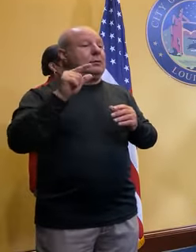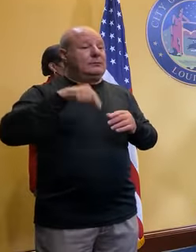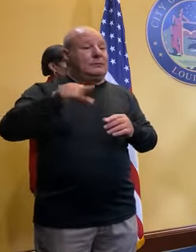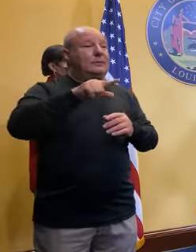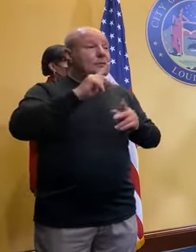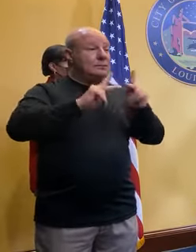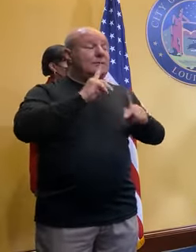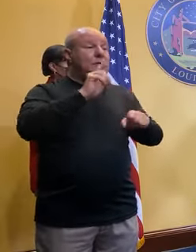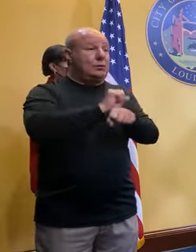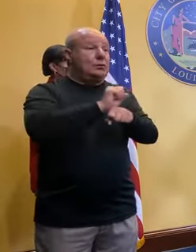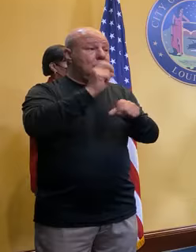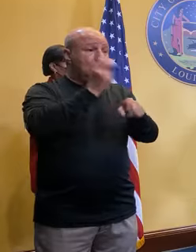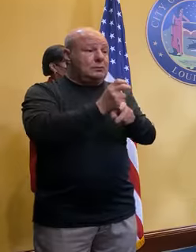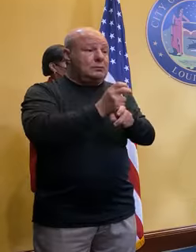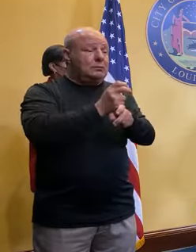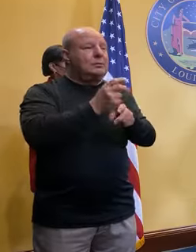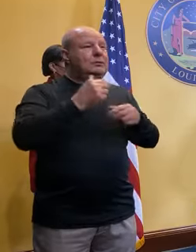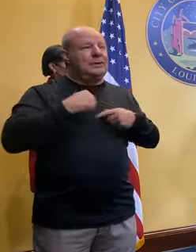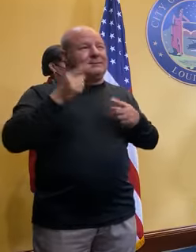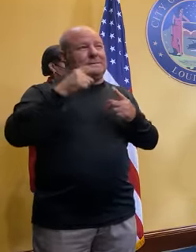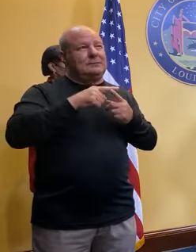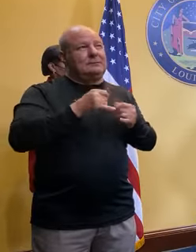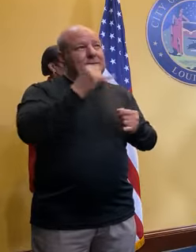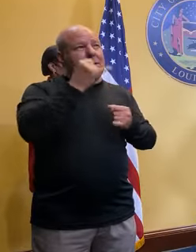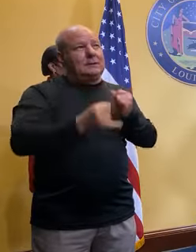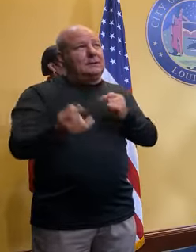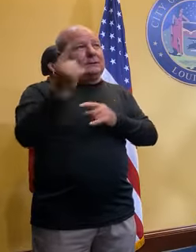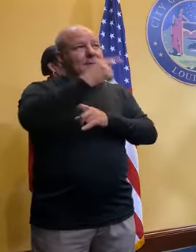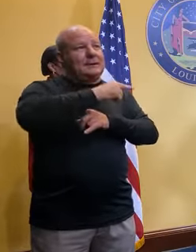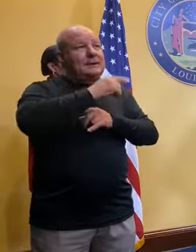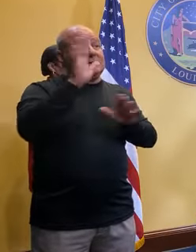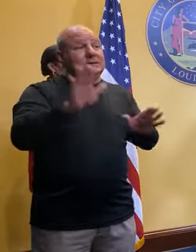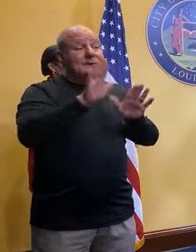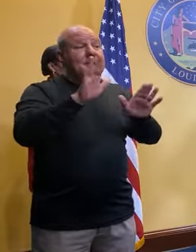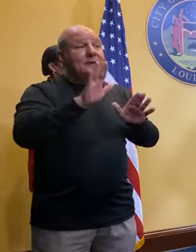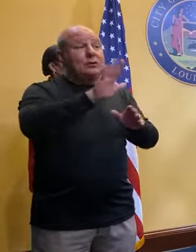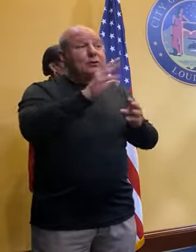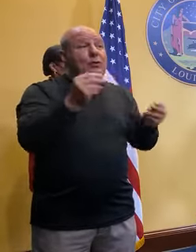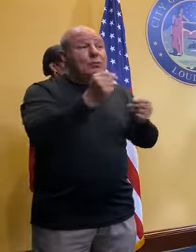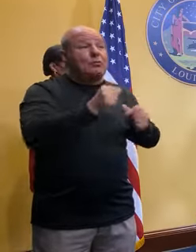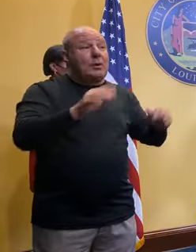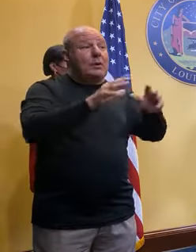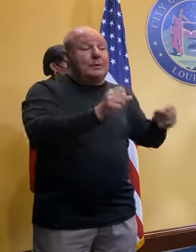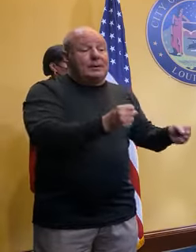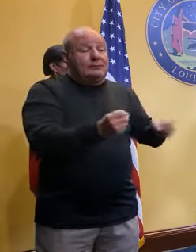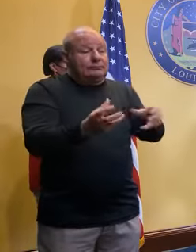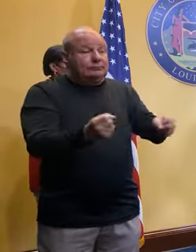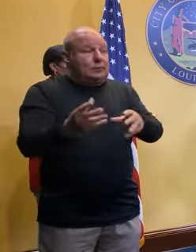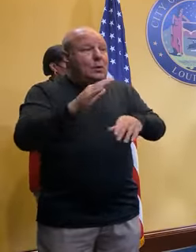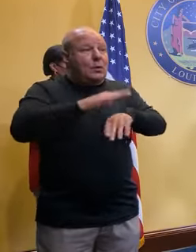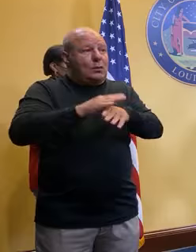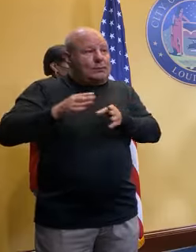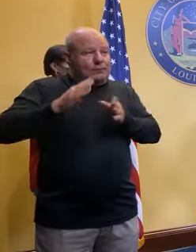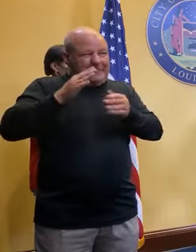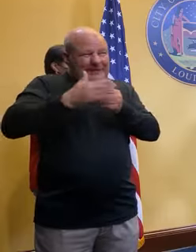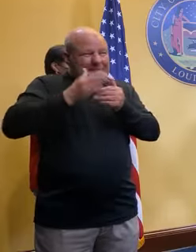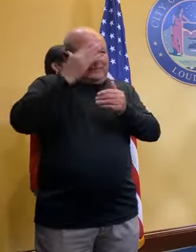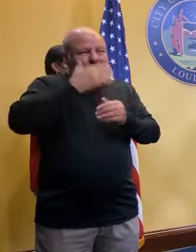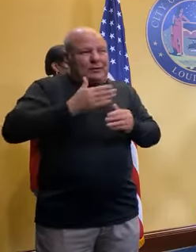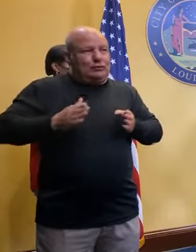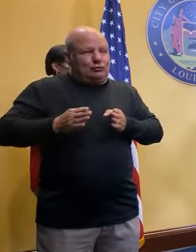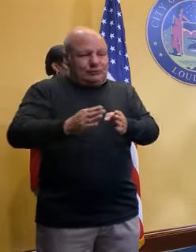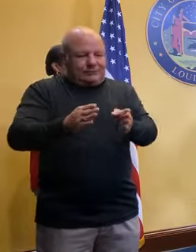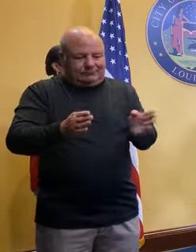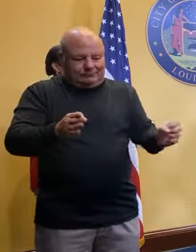until basically the end of the day Sunday to get any debris from your property out to in front of your house.